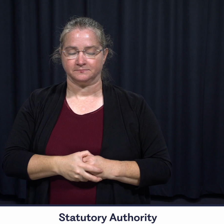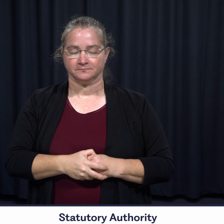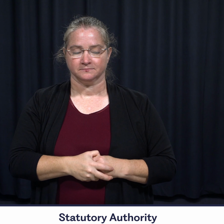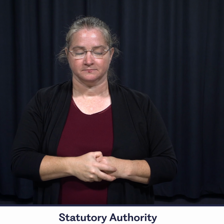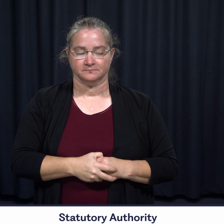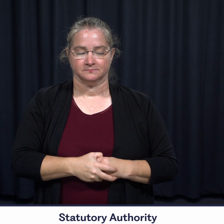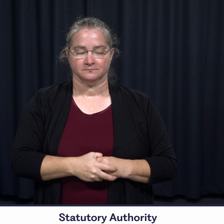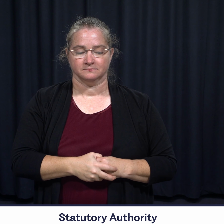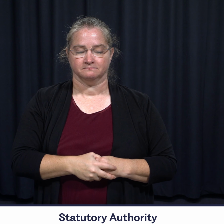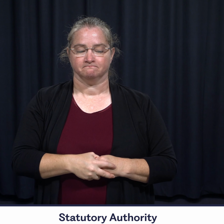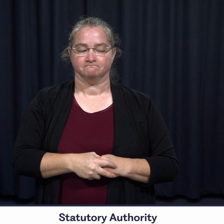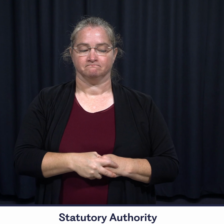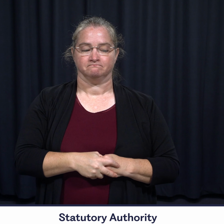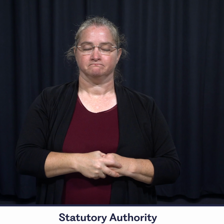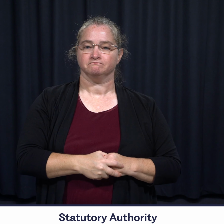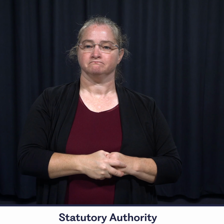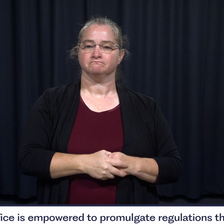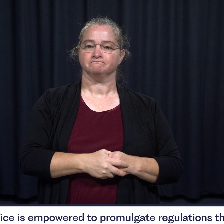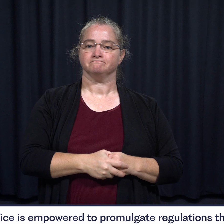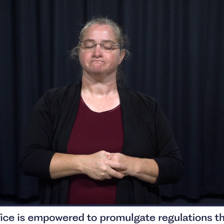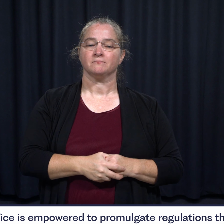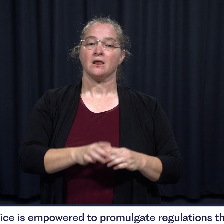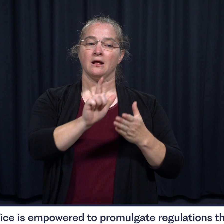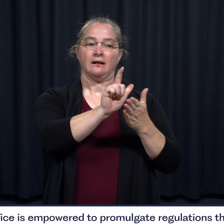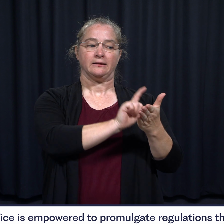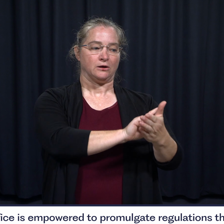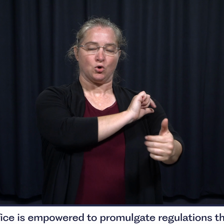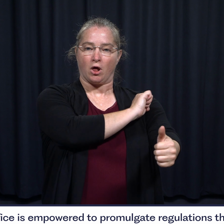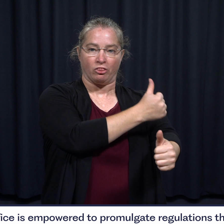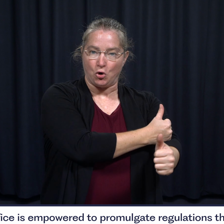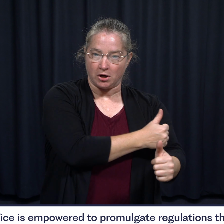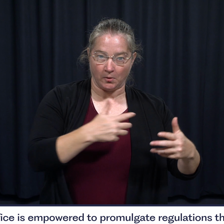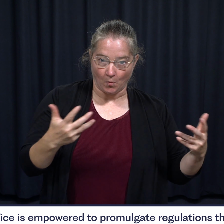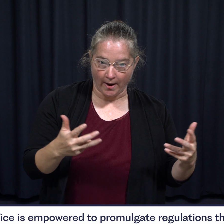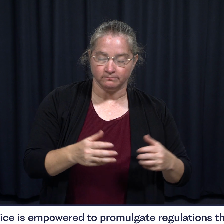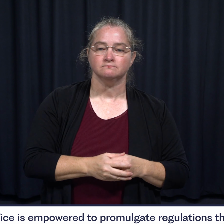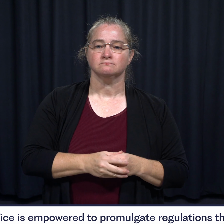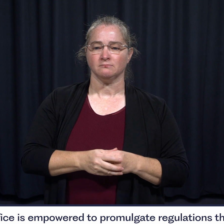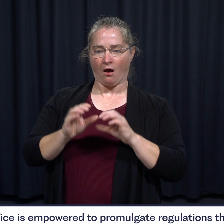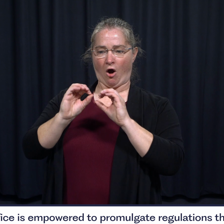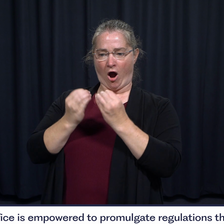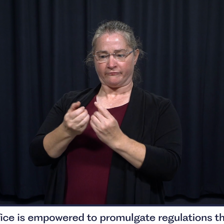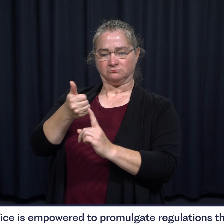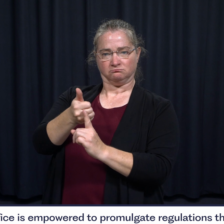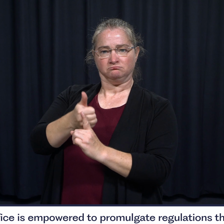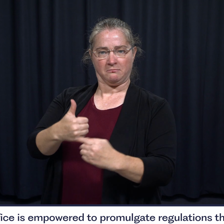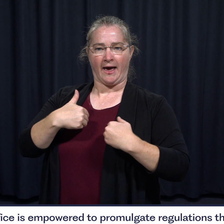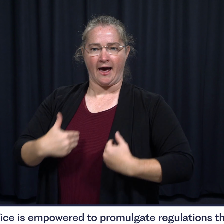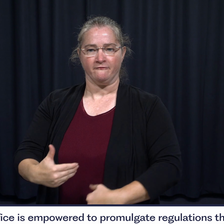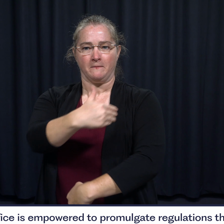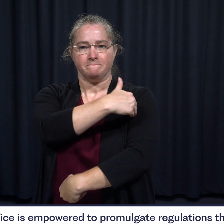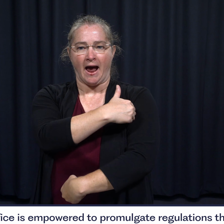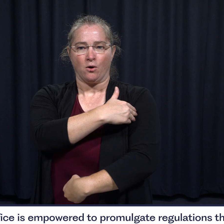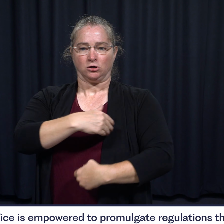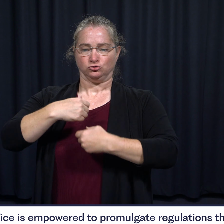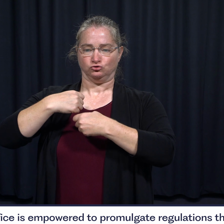Statutory Authority. The office is empowered to promulgate regulations that are necessary to carry